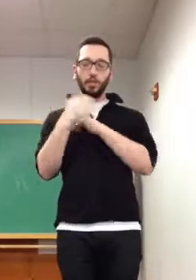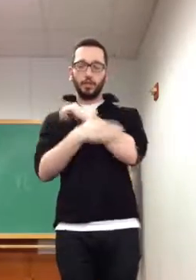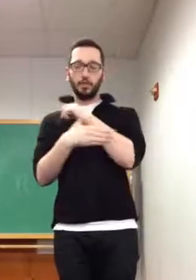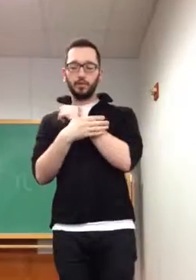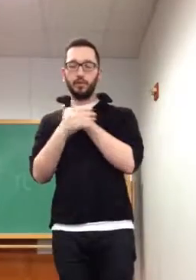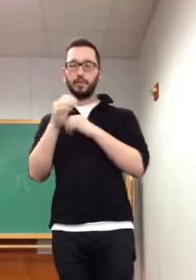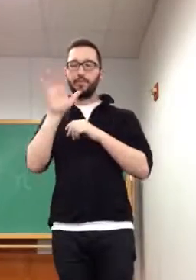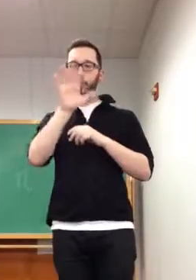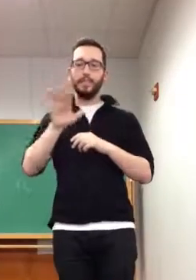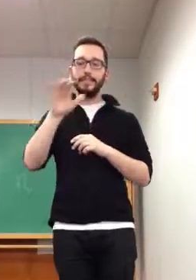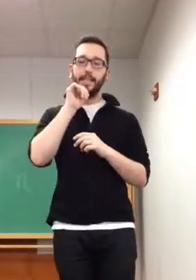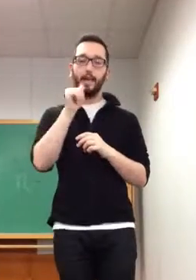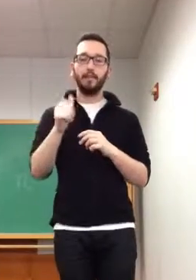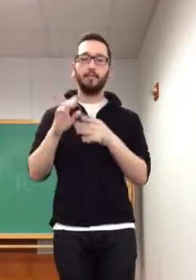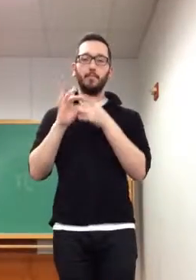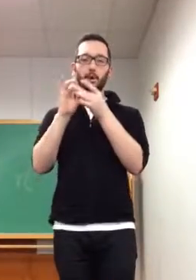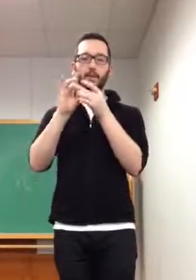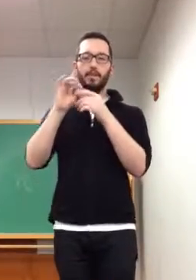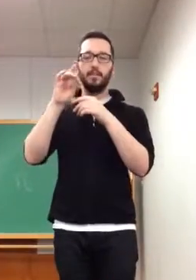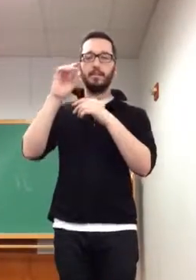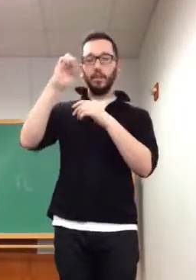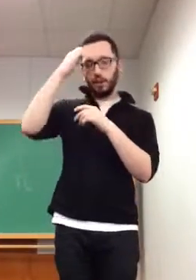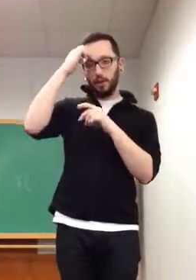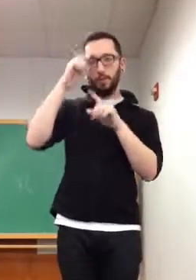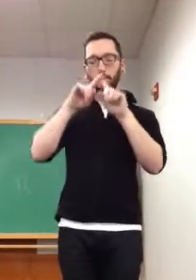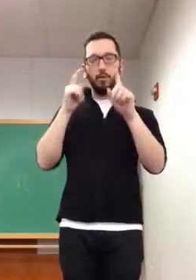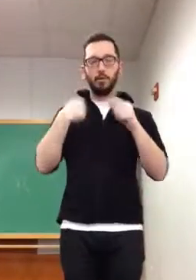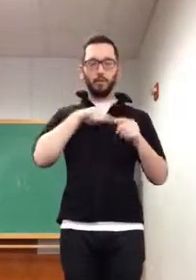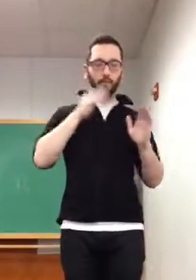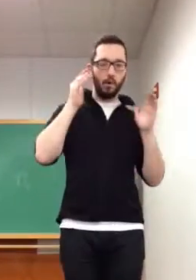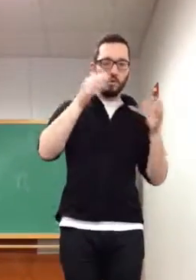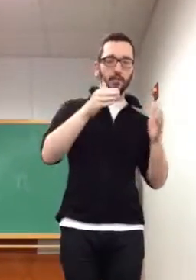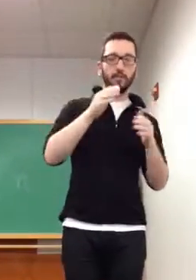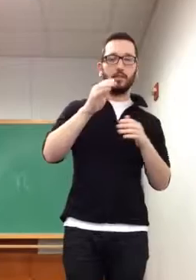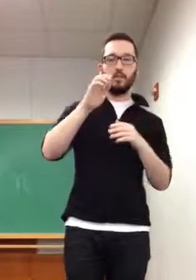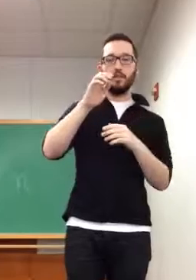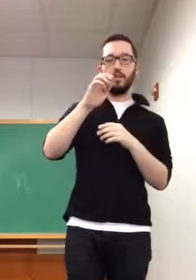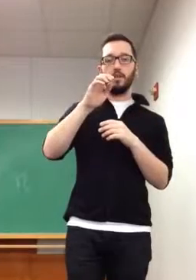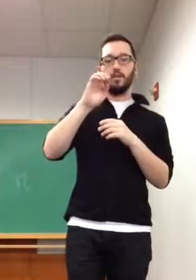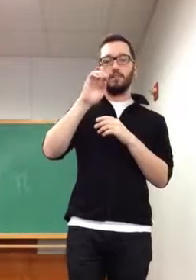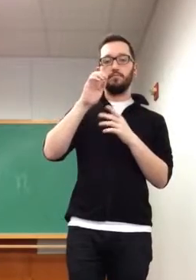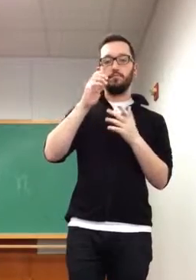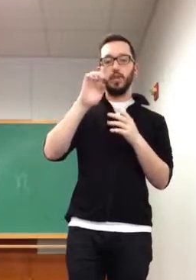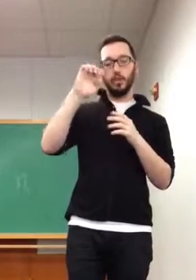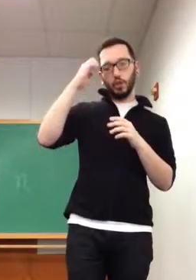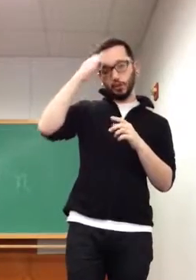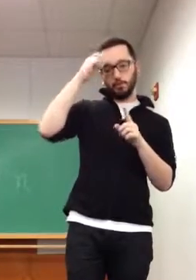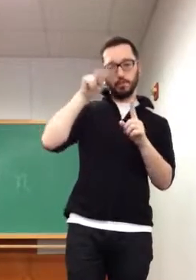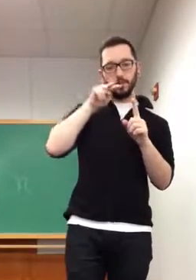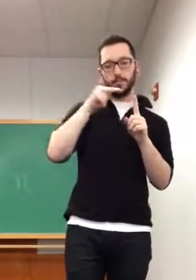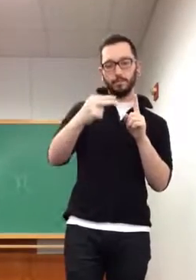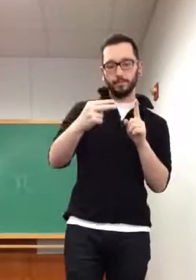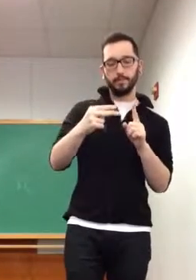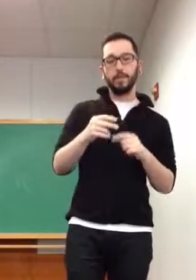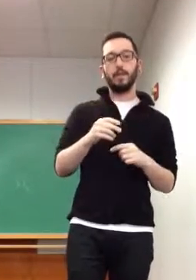and going. So we had a Eurocentric history that didn't match the American history. So the result